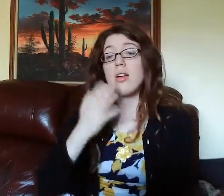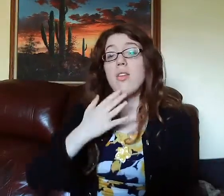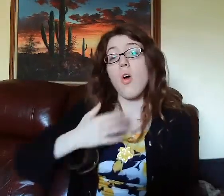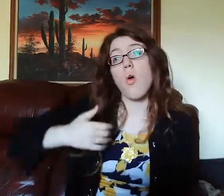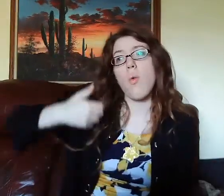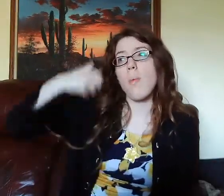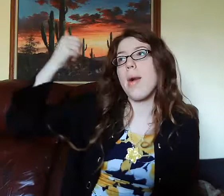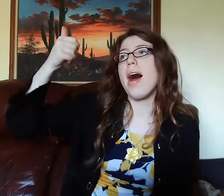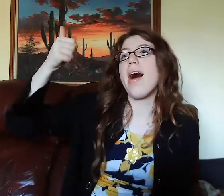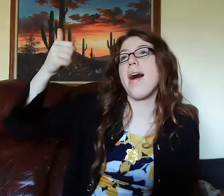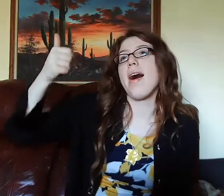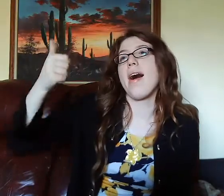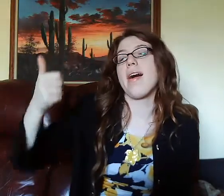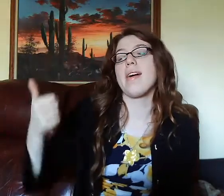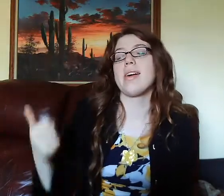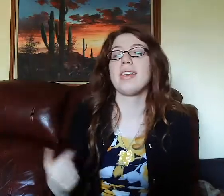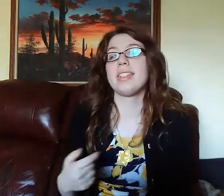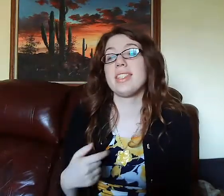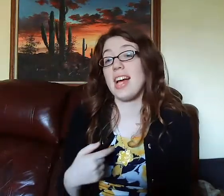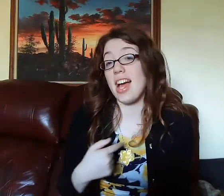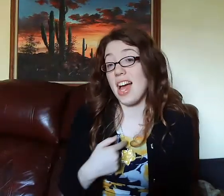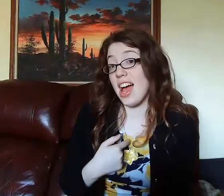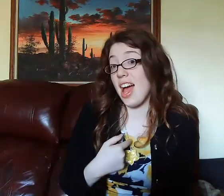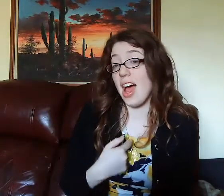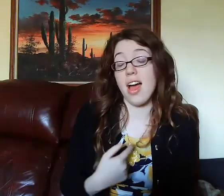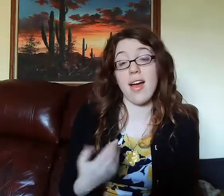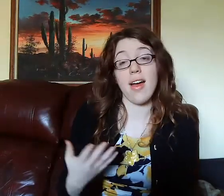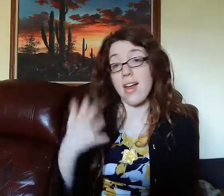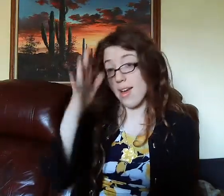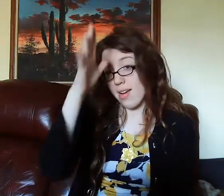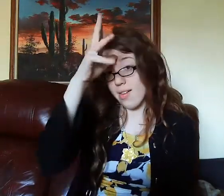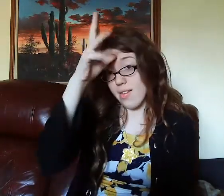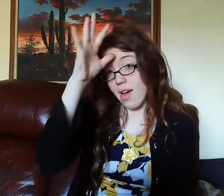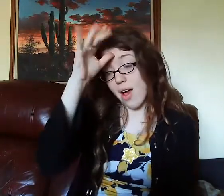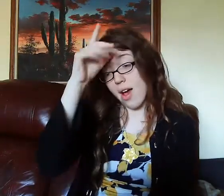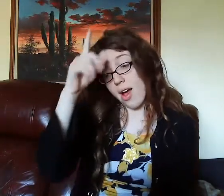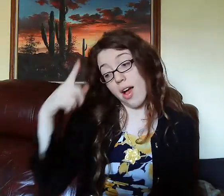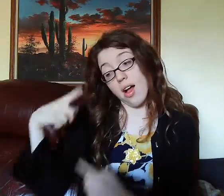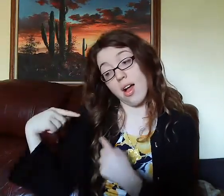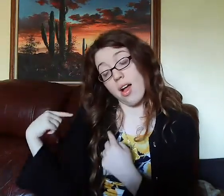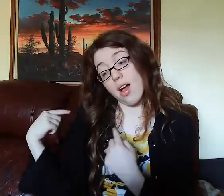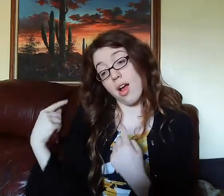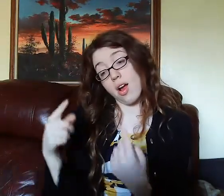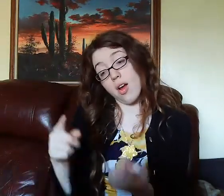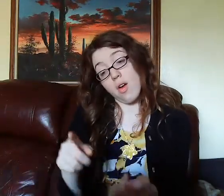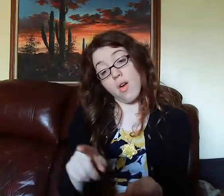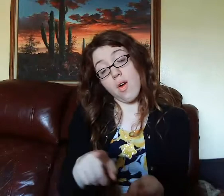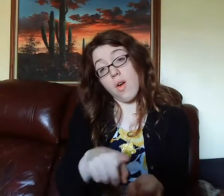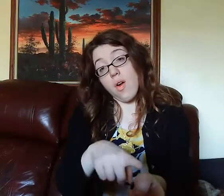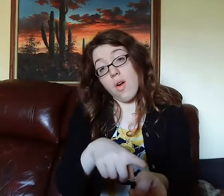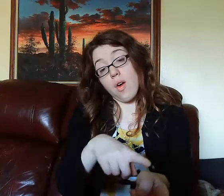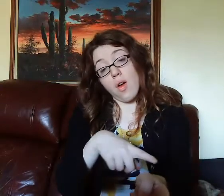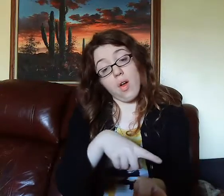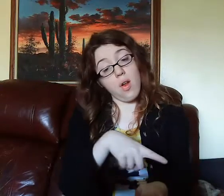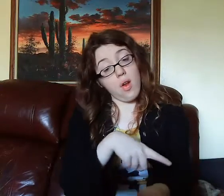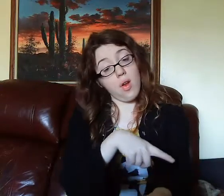know this I've been a father for a